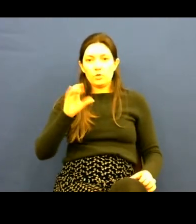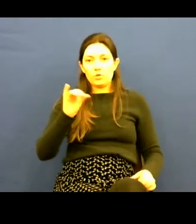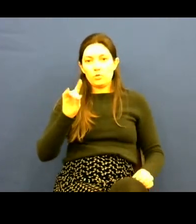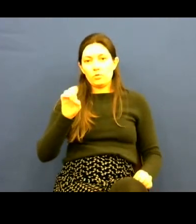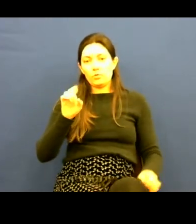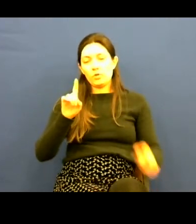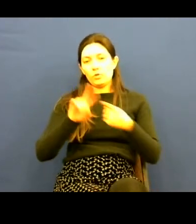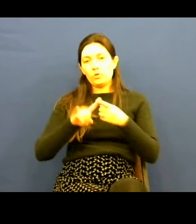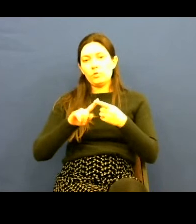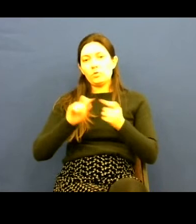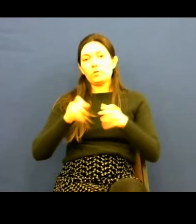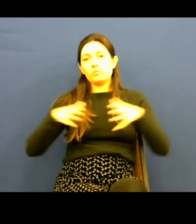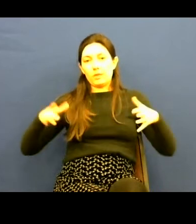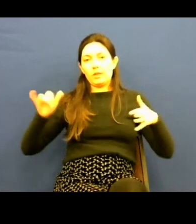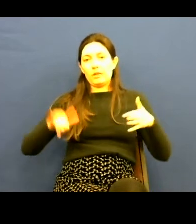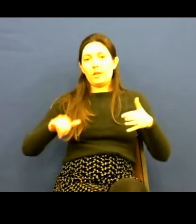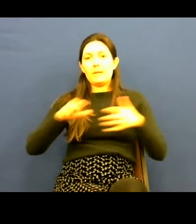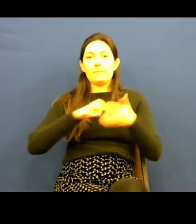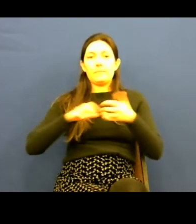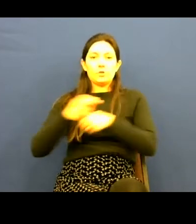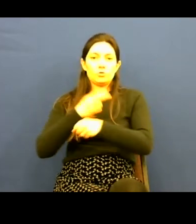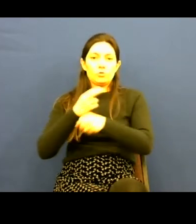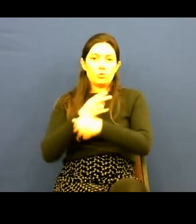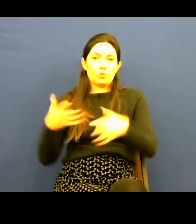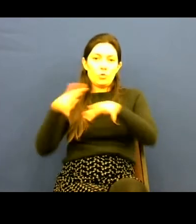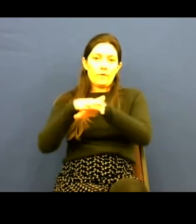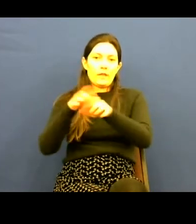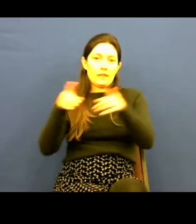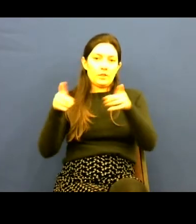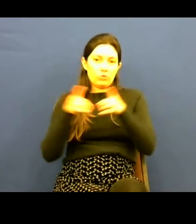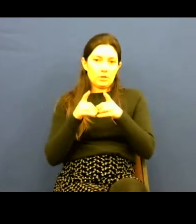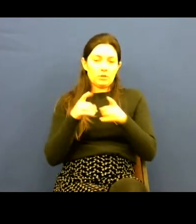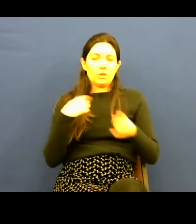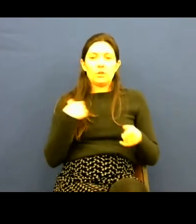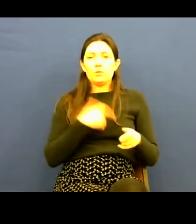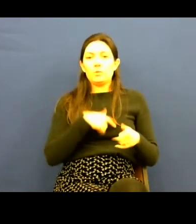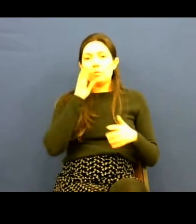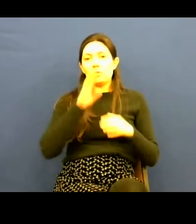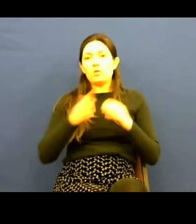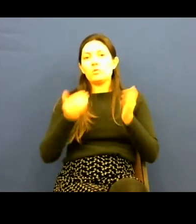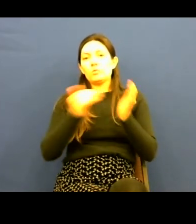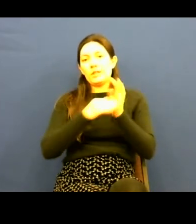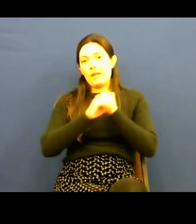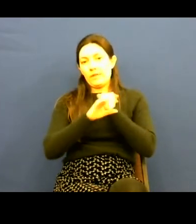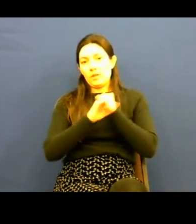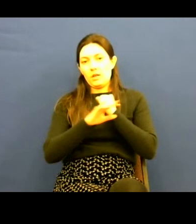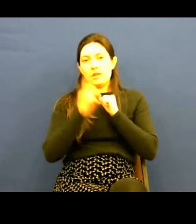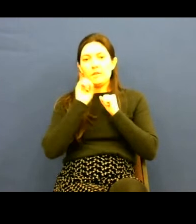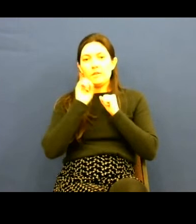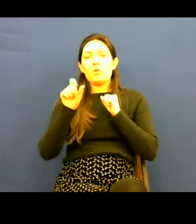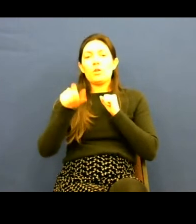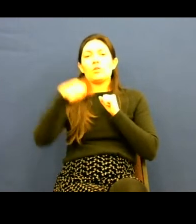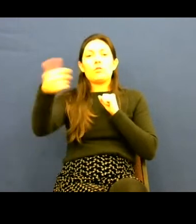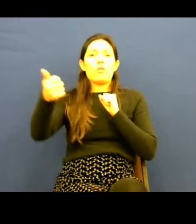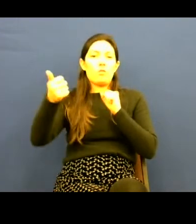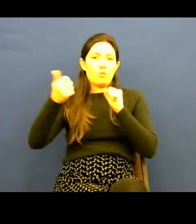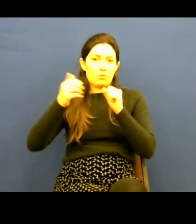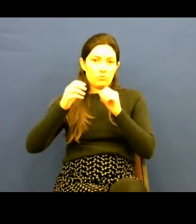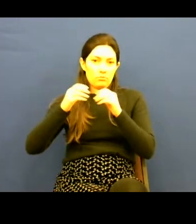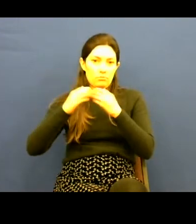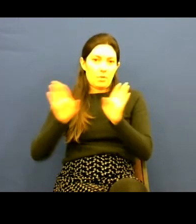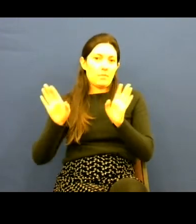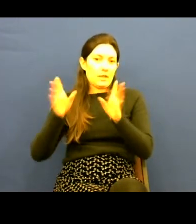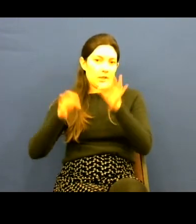redevelopment overlay district, because we are going to re-advertise for a new public hearing with the new local